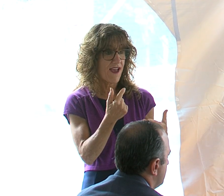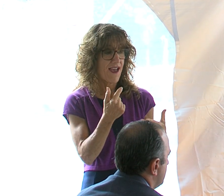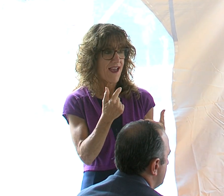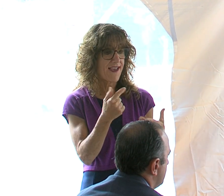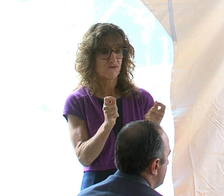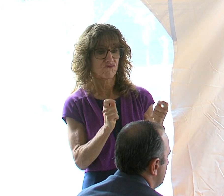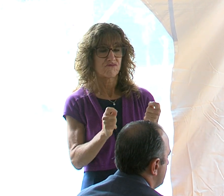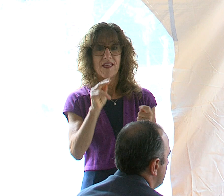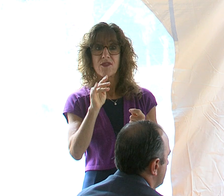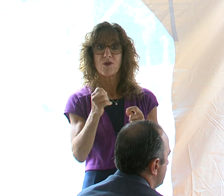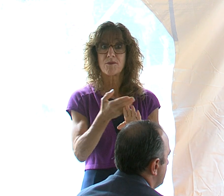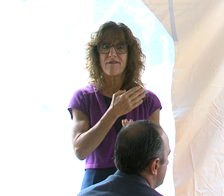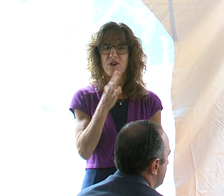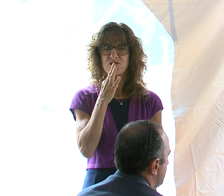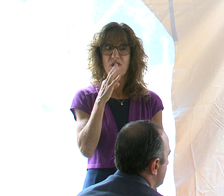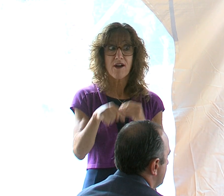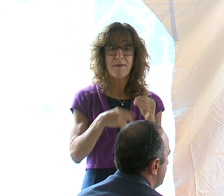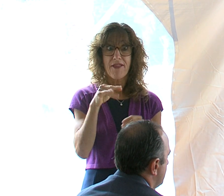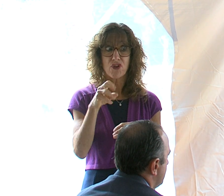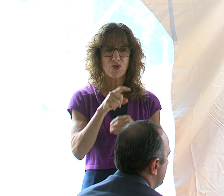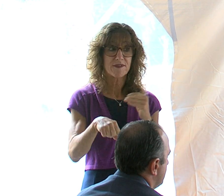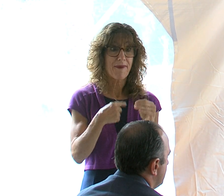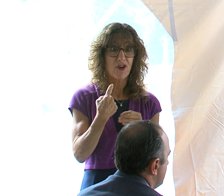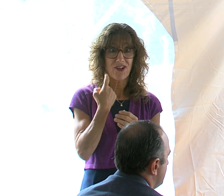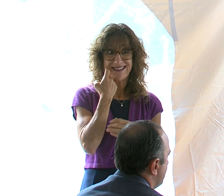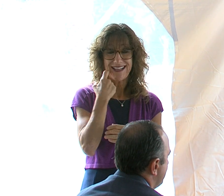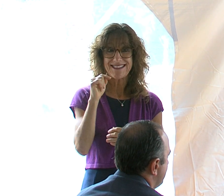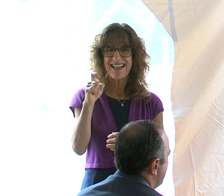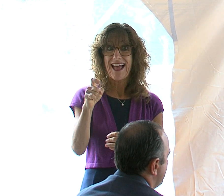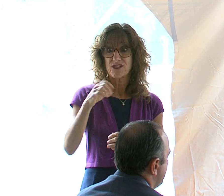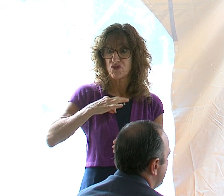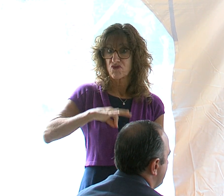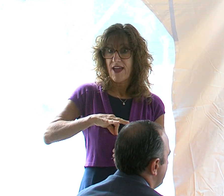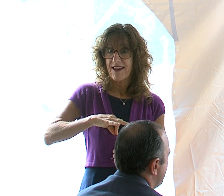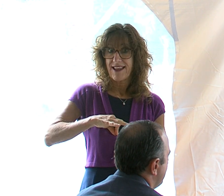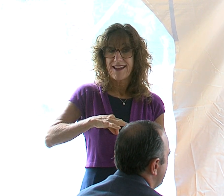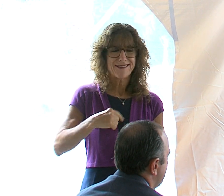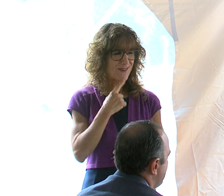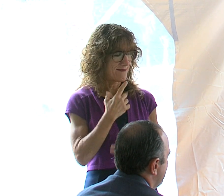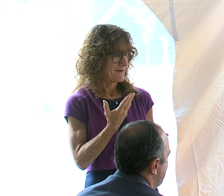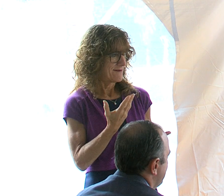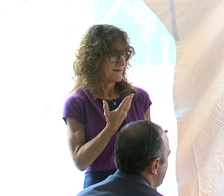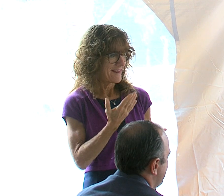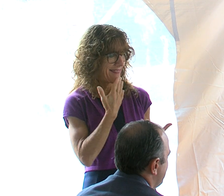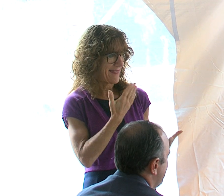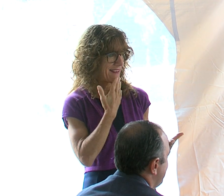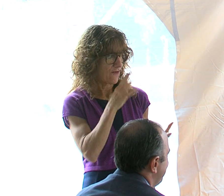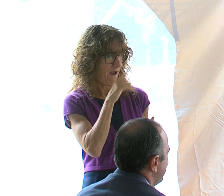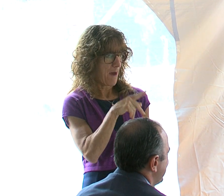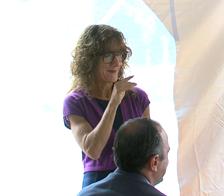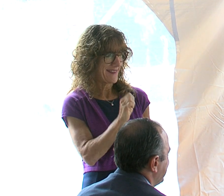your notes before you talk about the news about our latest tax credit round. And I said, thanks for the